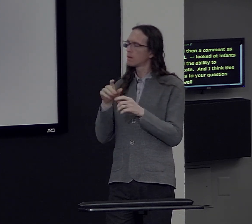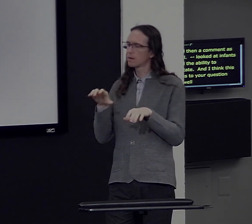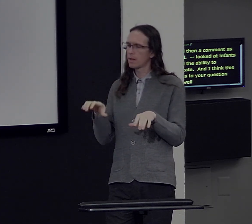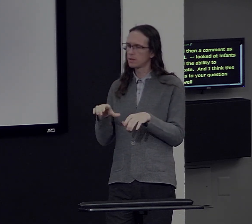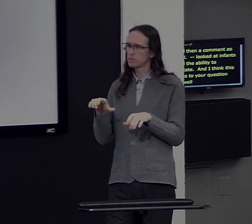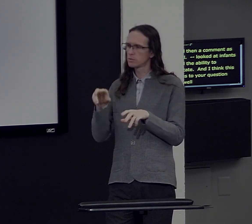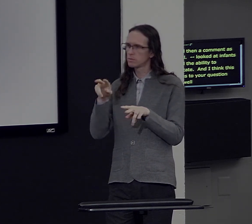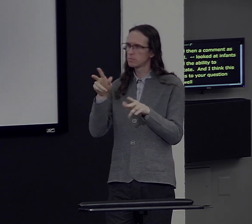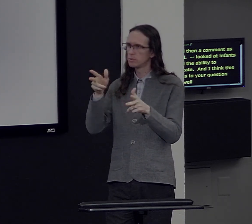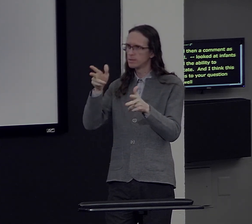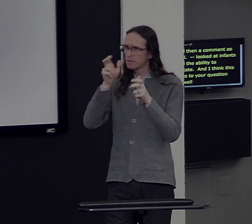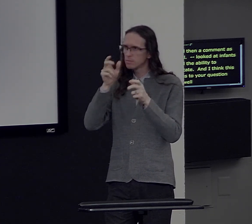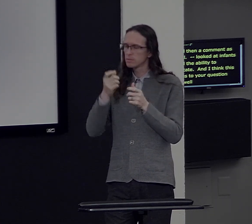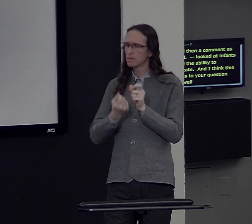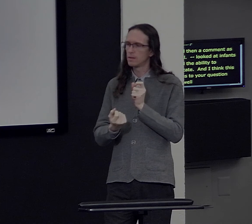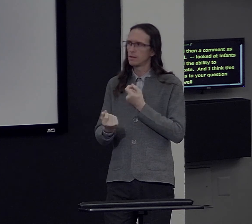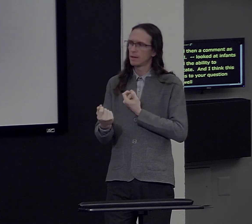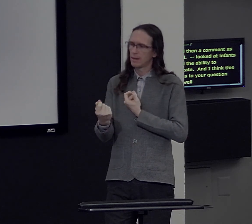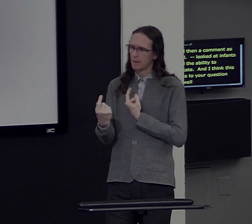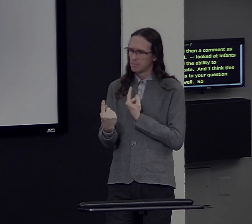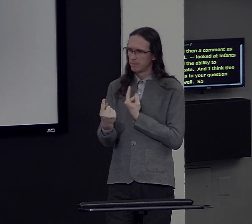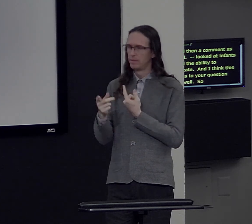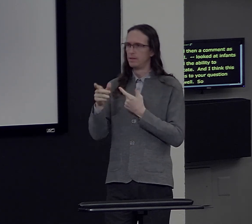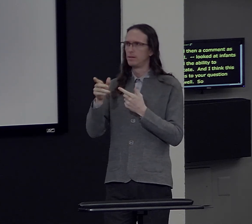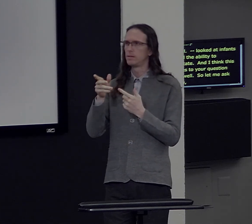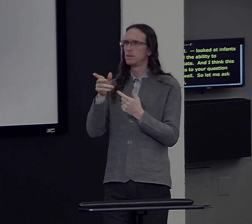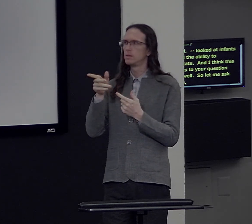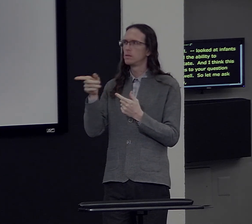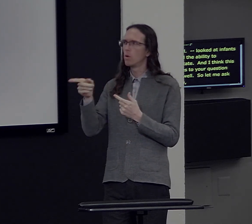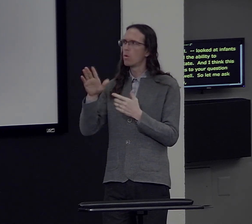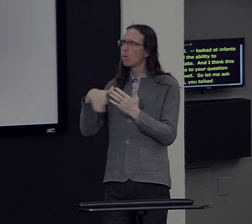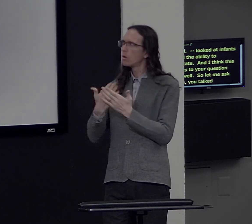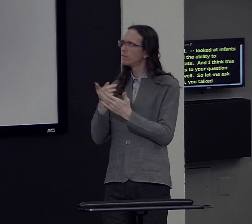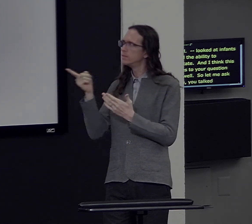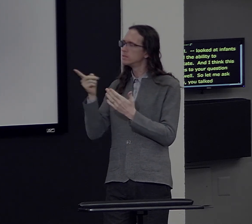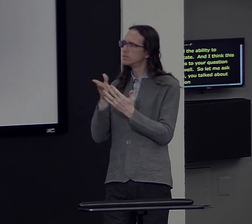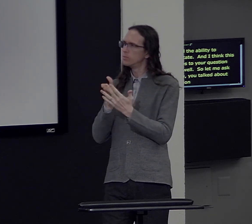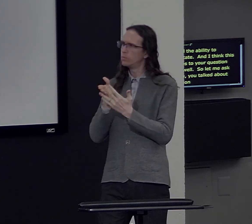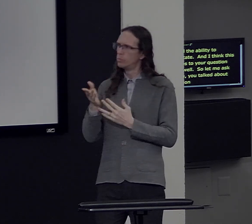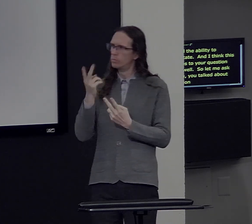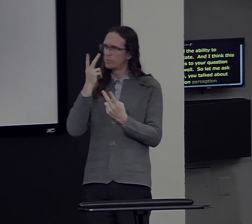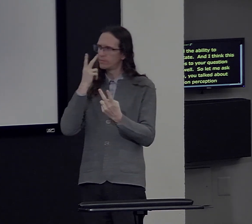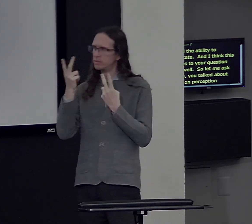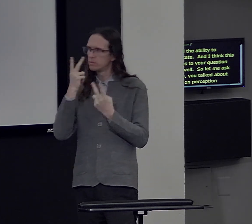So now let me ask you, you talked about action perception and empathy.